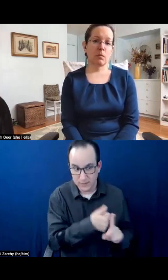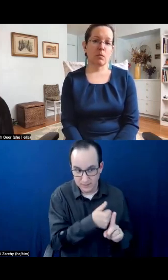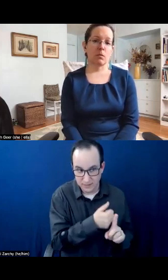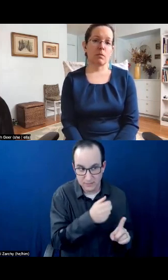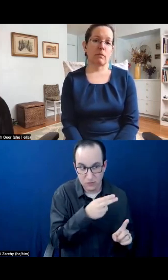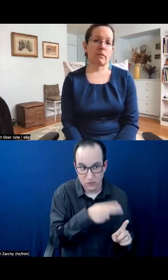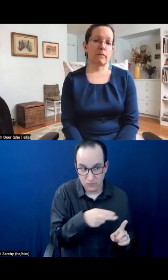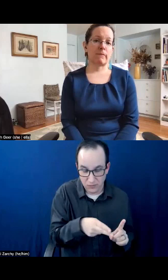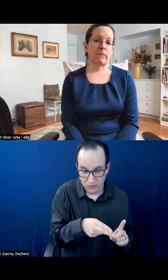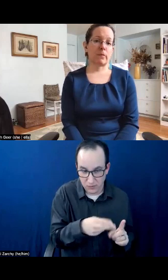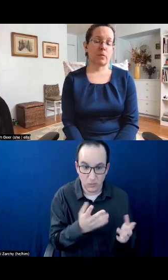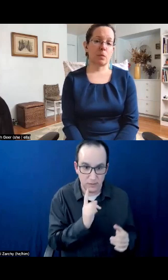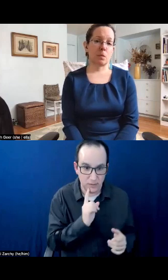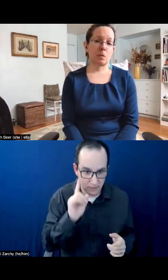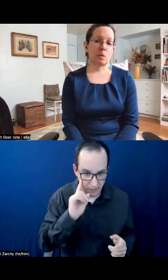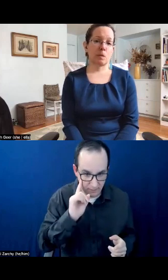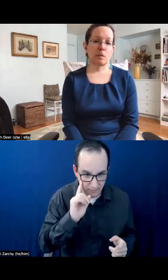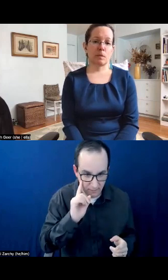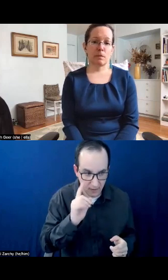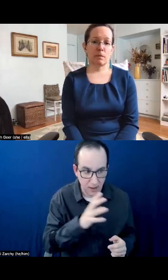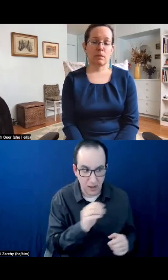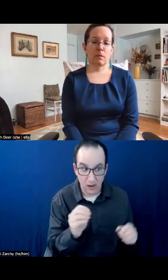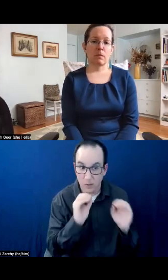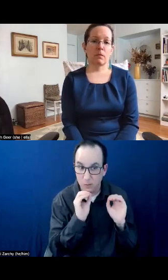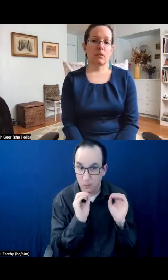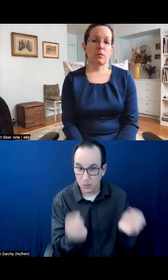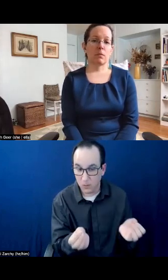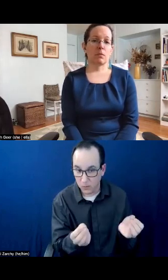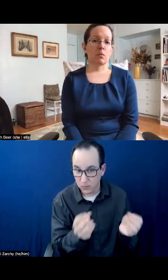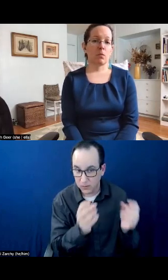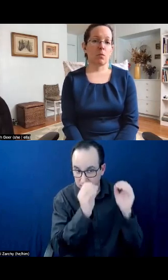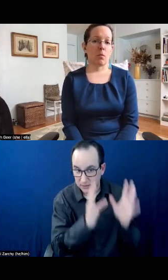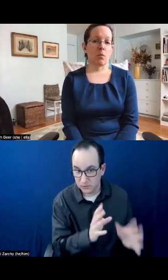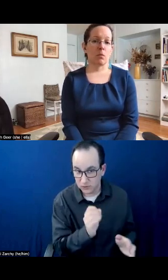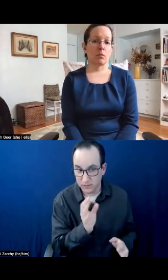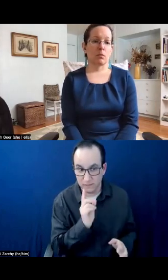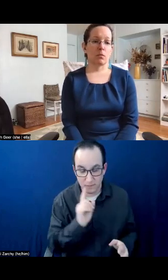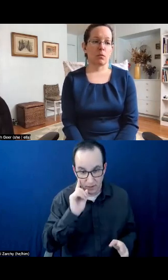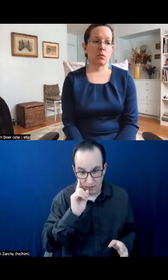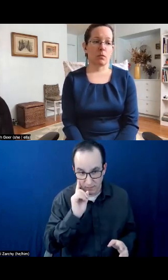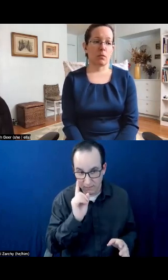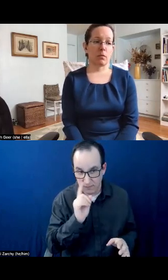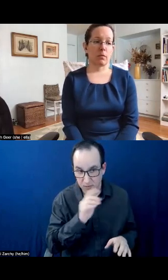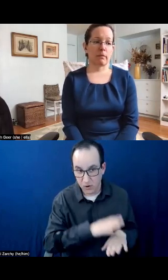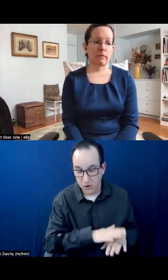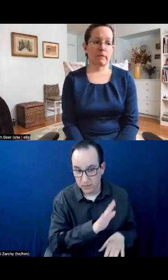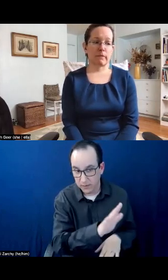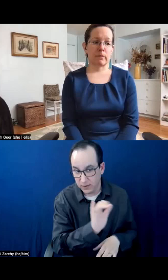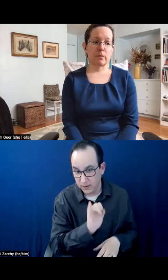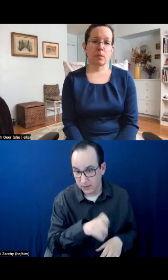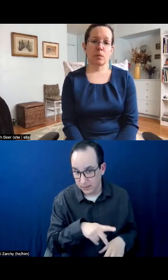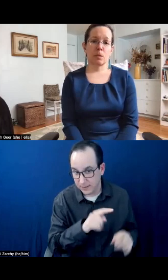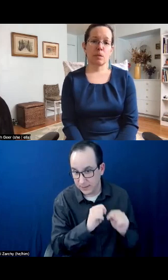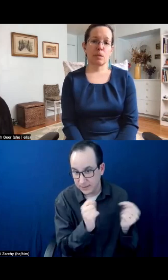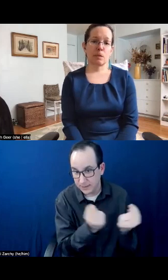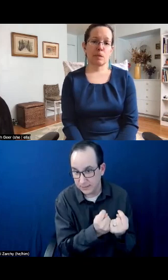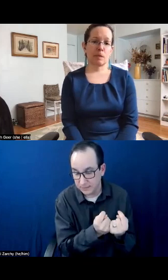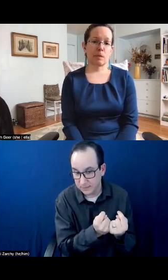if you have a student who is hard of hearing or deaf, and there is no teacher of the